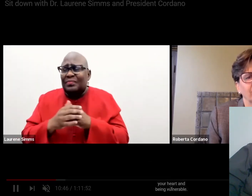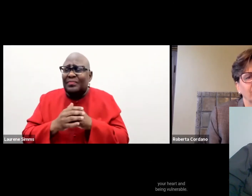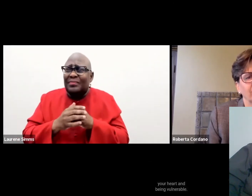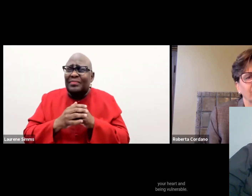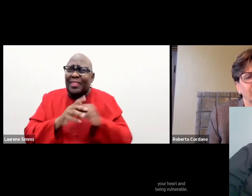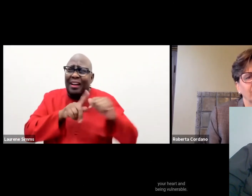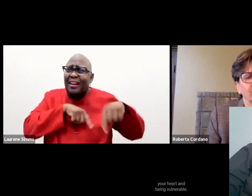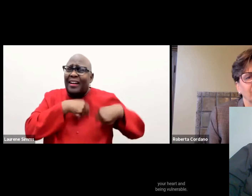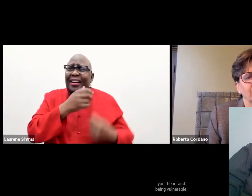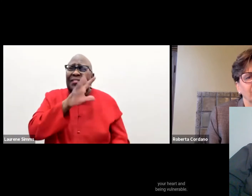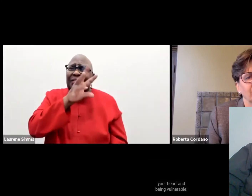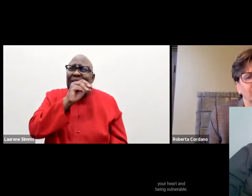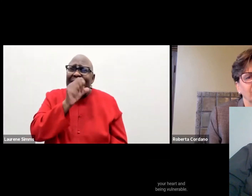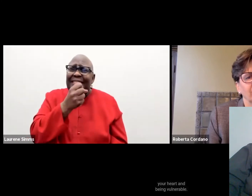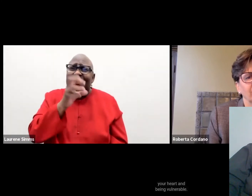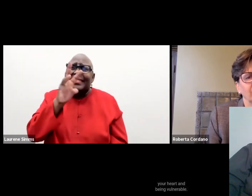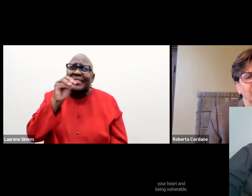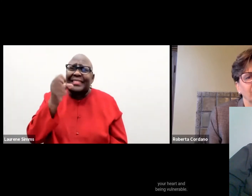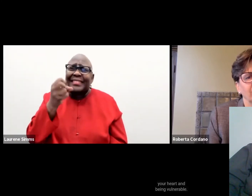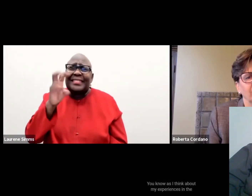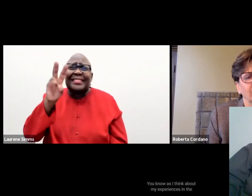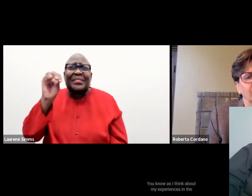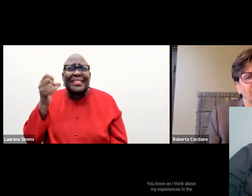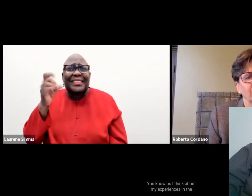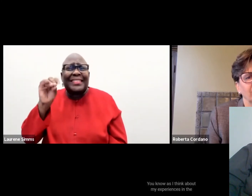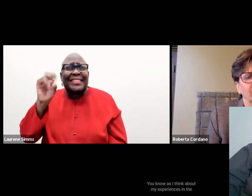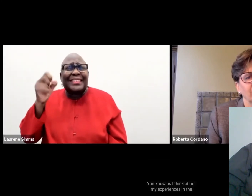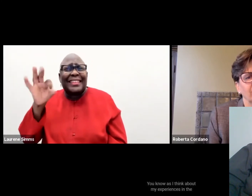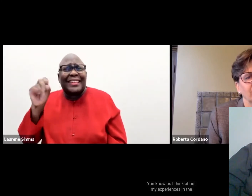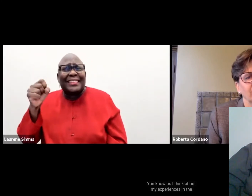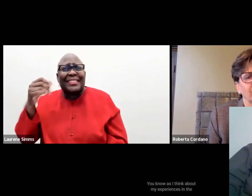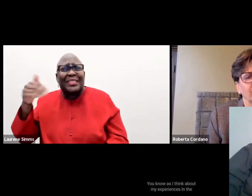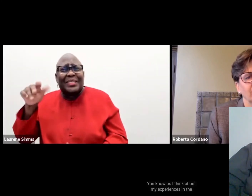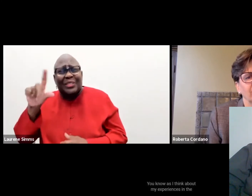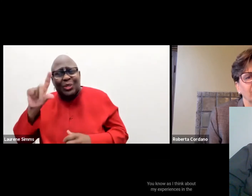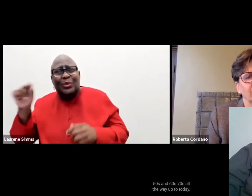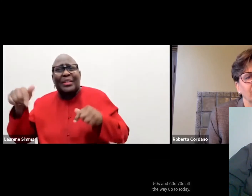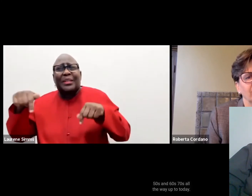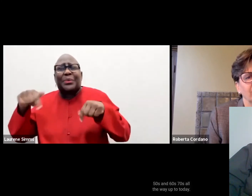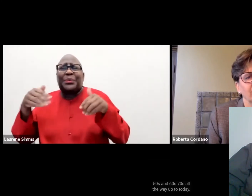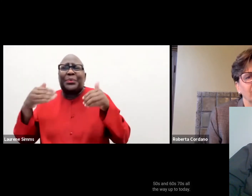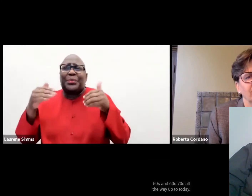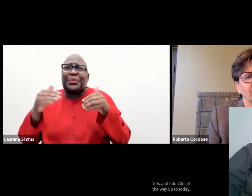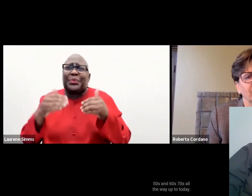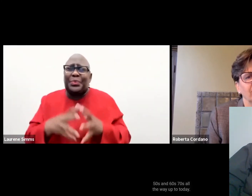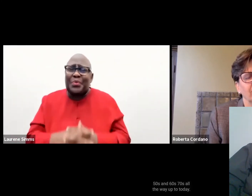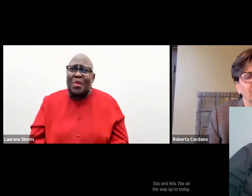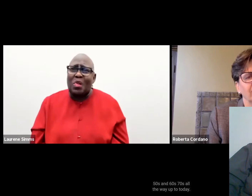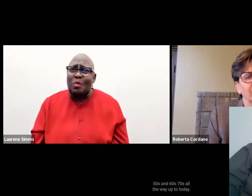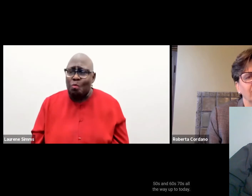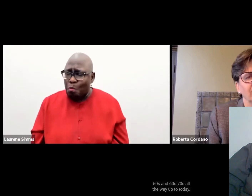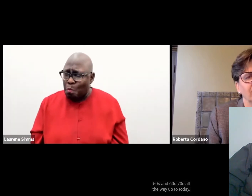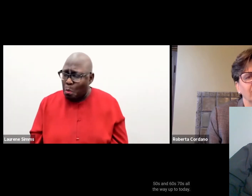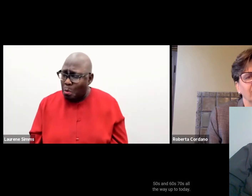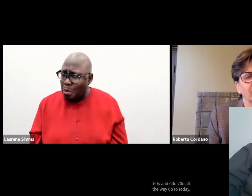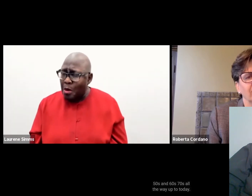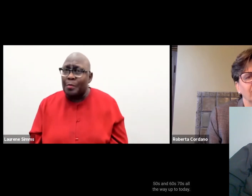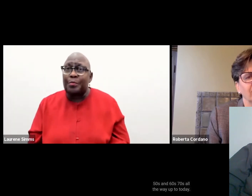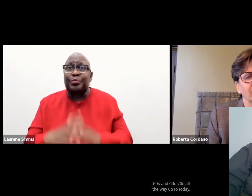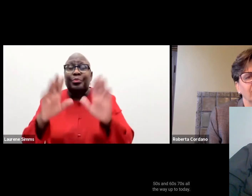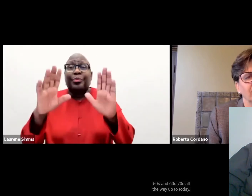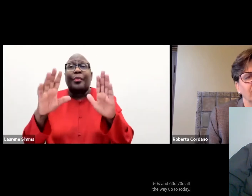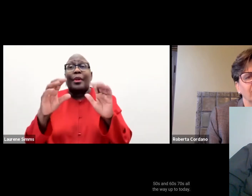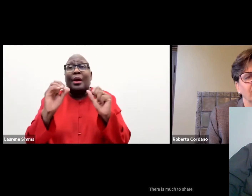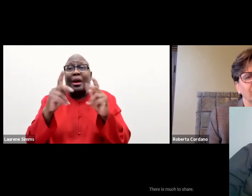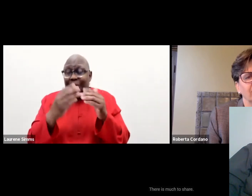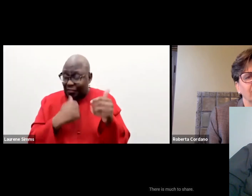It's a big ask in your heart, and being vulnerable, I know, is hard. The 50s and 70s, 60s and